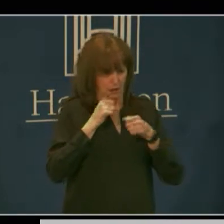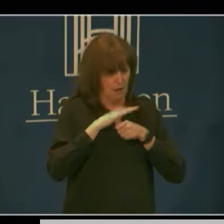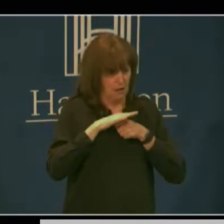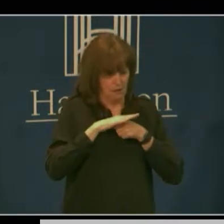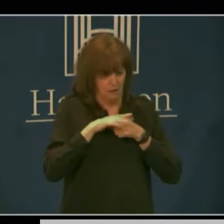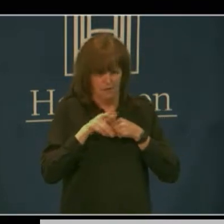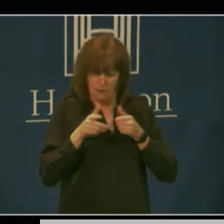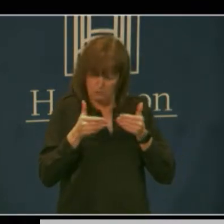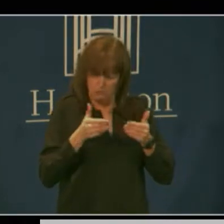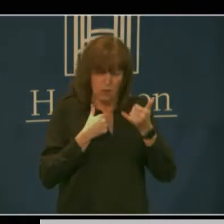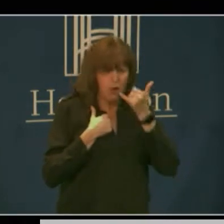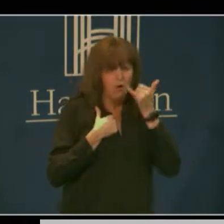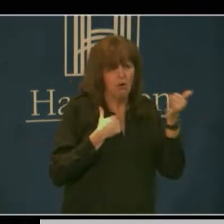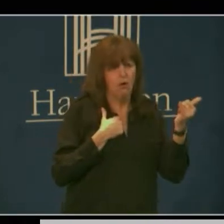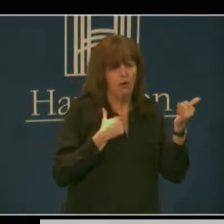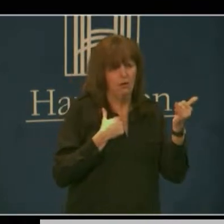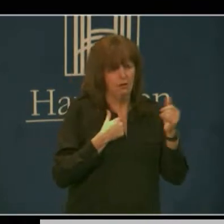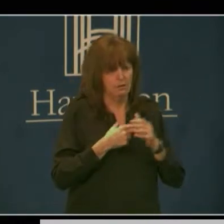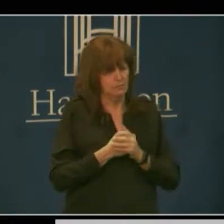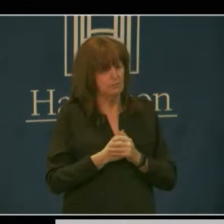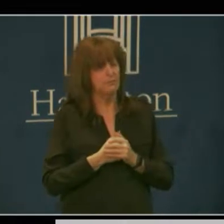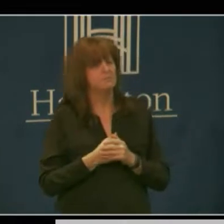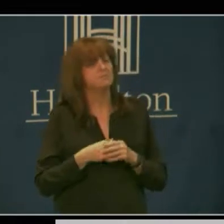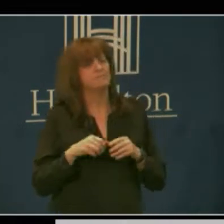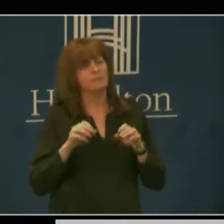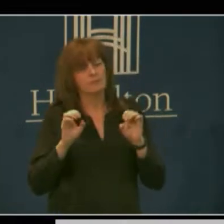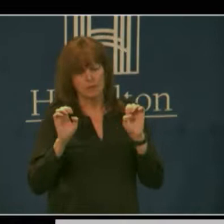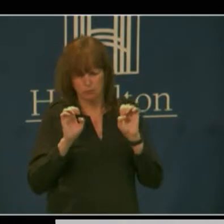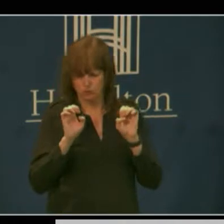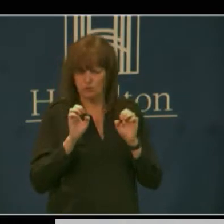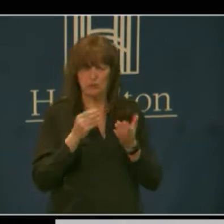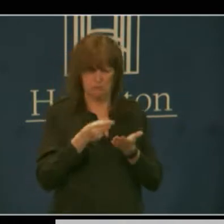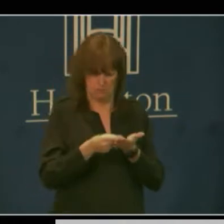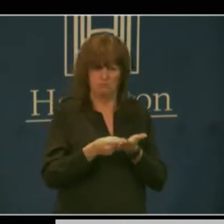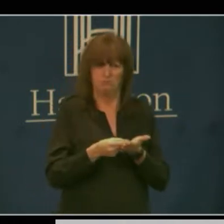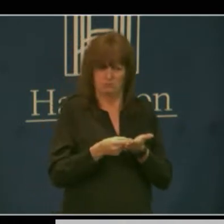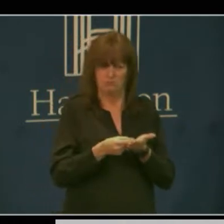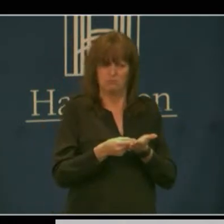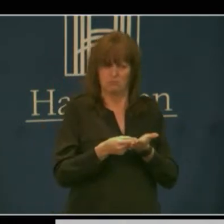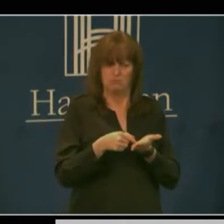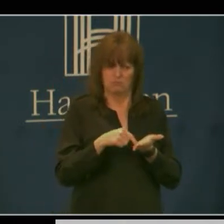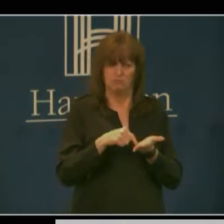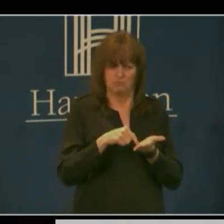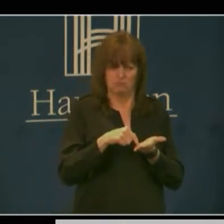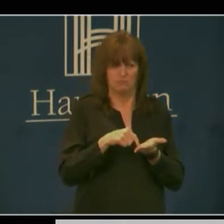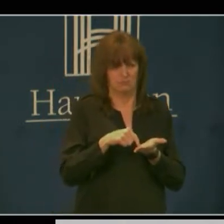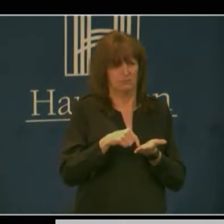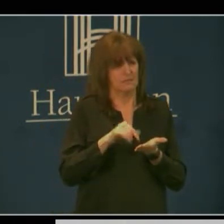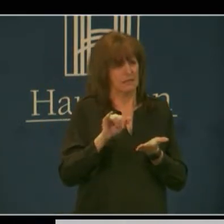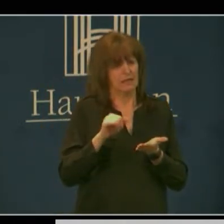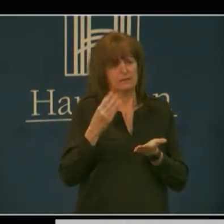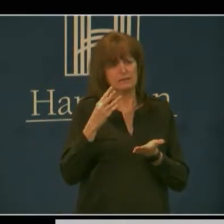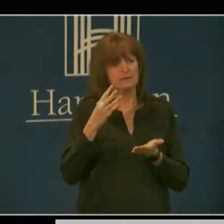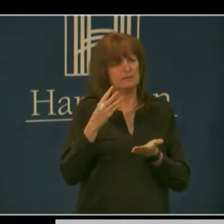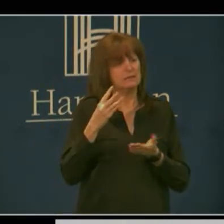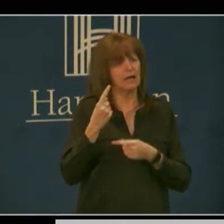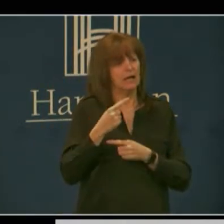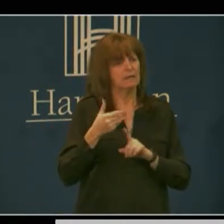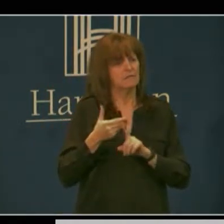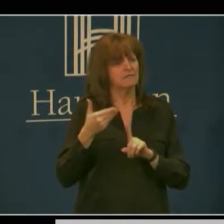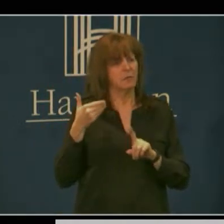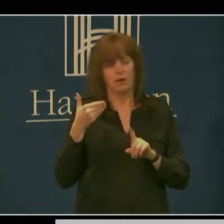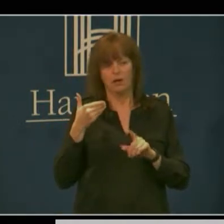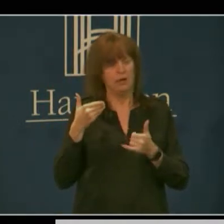people can have emergency assistance from the usual 16 days to 48 consecutive days. And this will allow people to understand